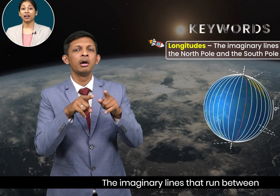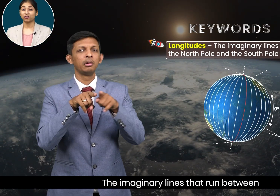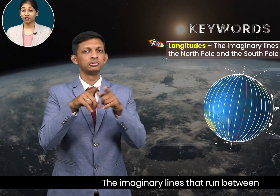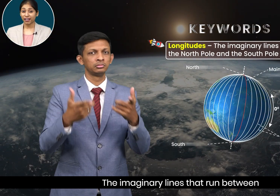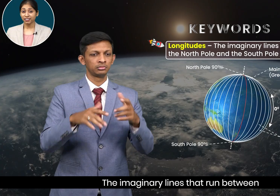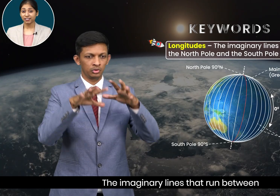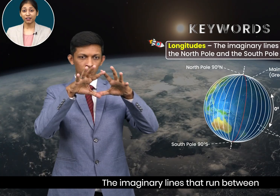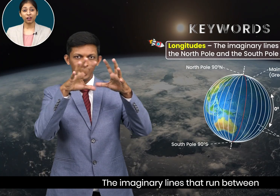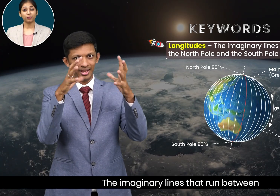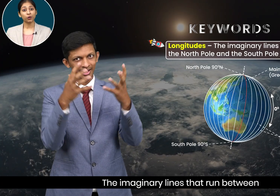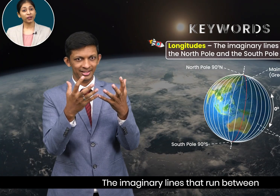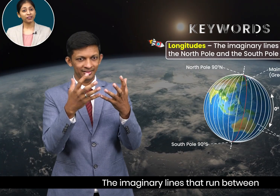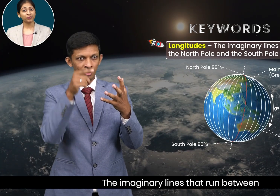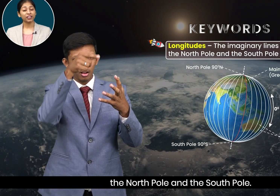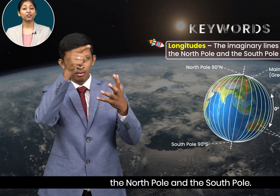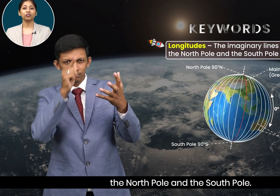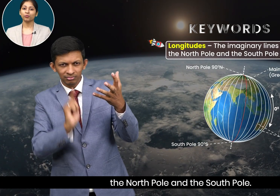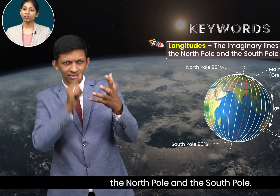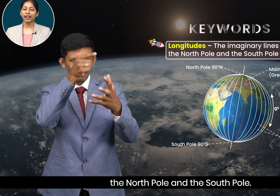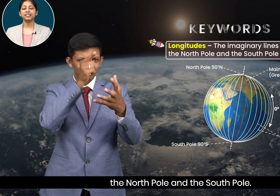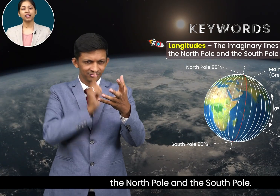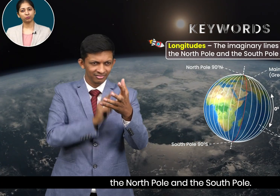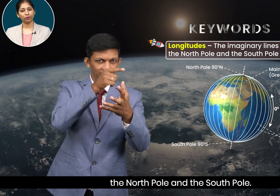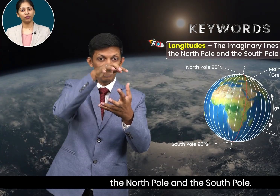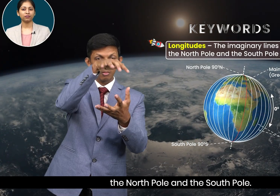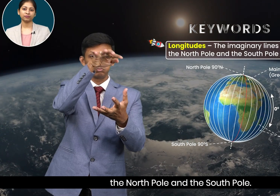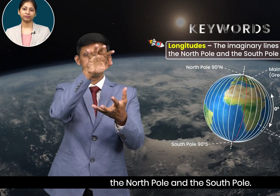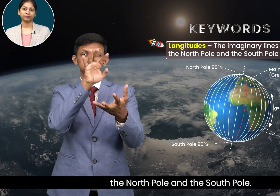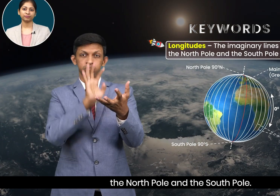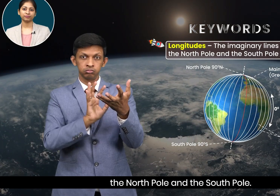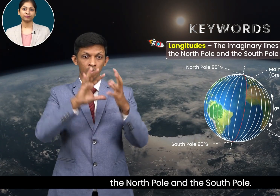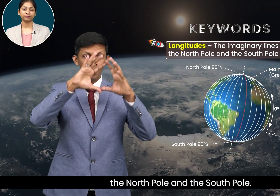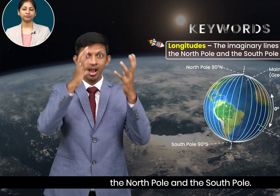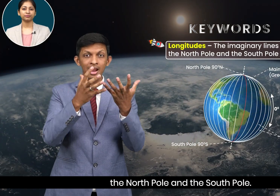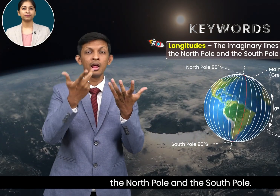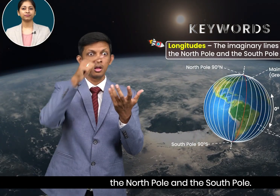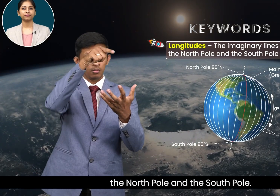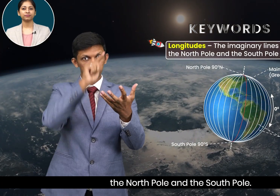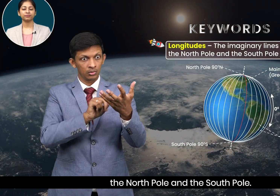the imaginary lines that run between the North Pole and the South Pole.